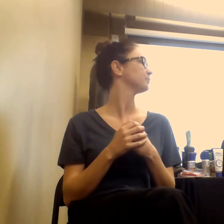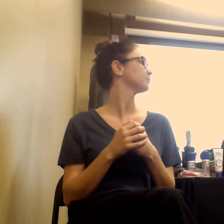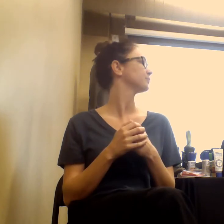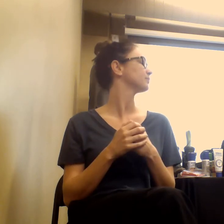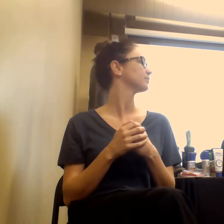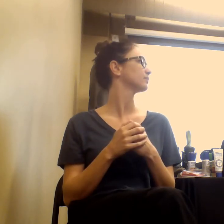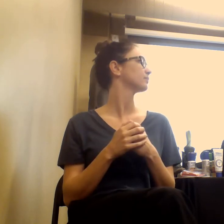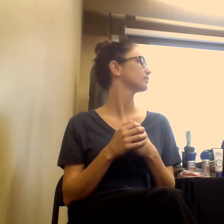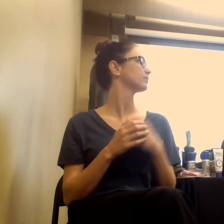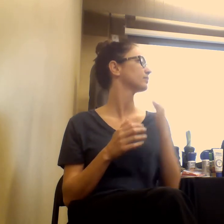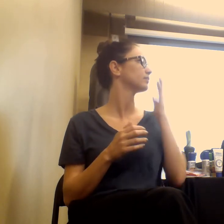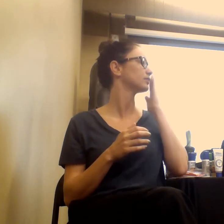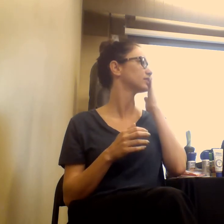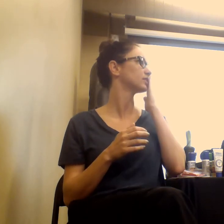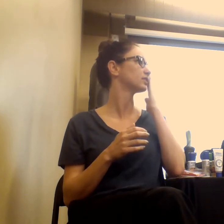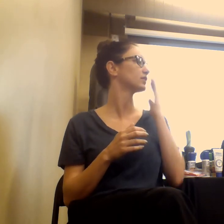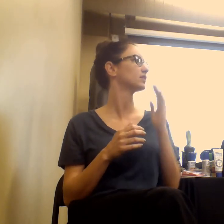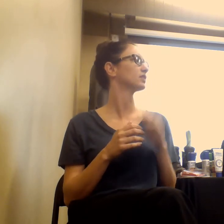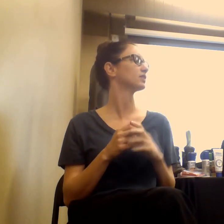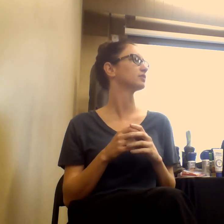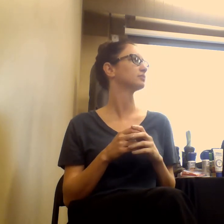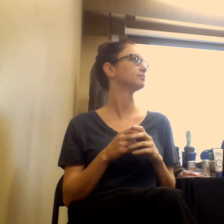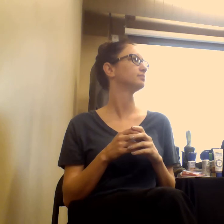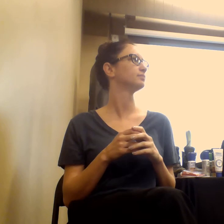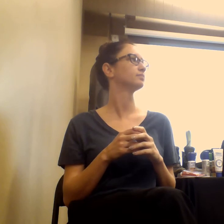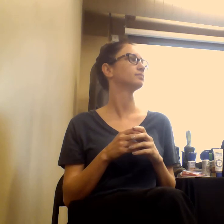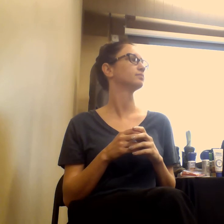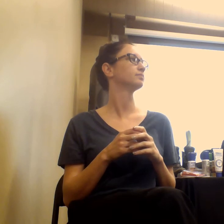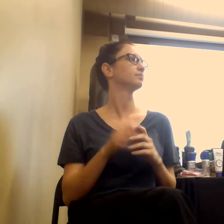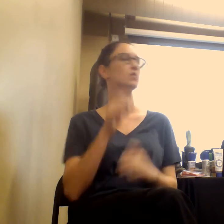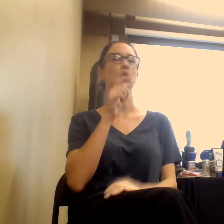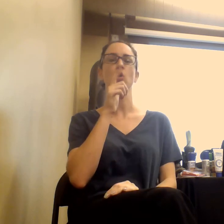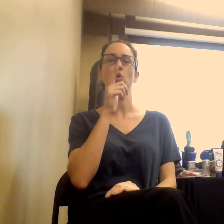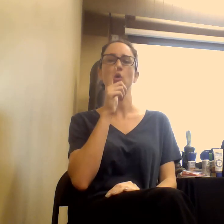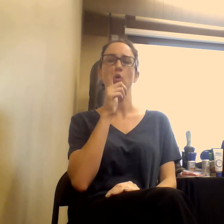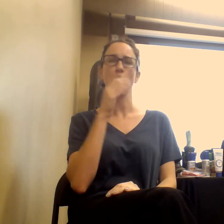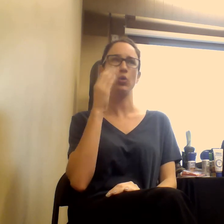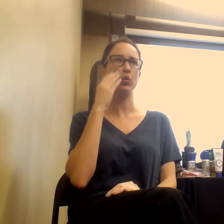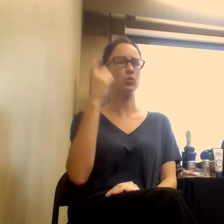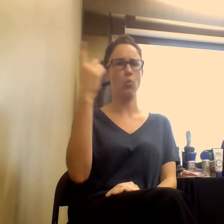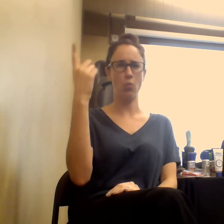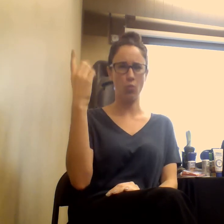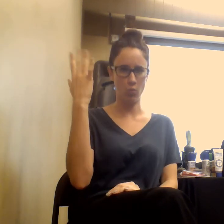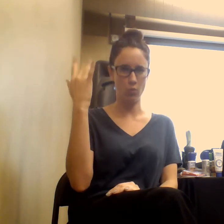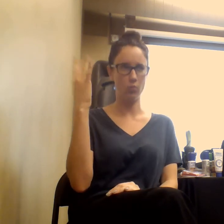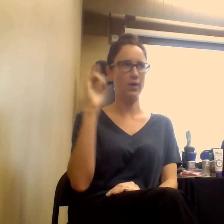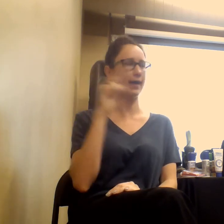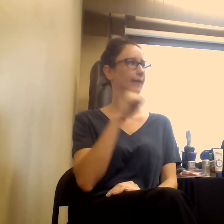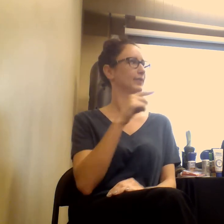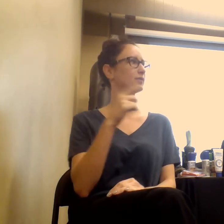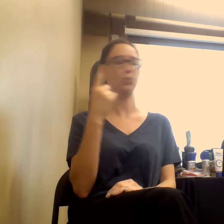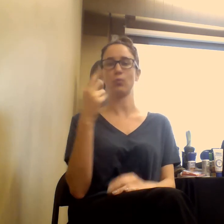me why? Why put that 1 pound on your foot that's going to equal 5 pounds on your back?